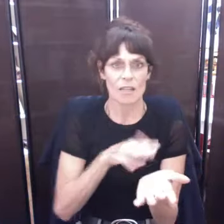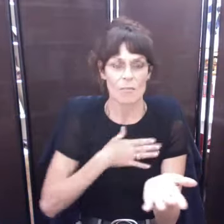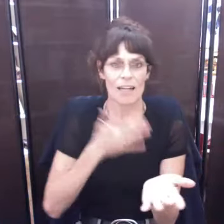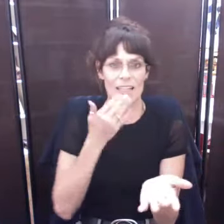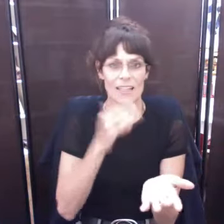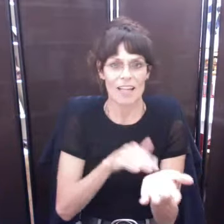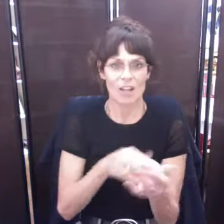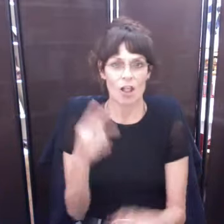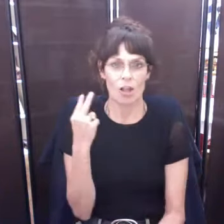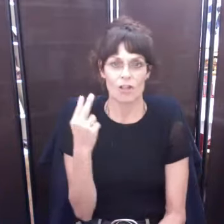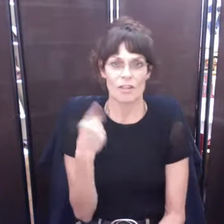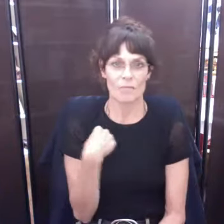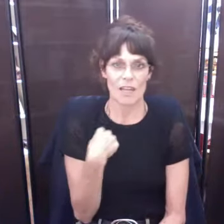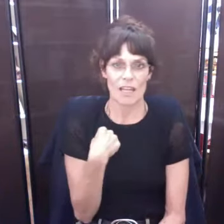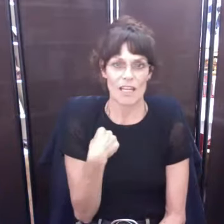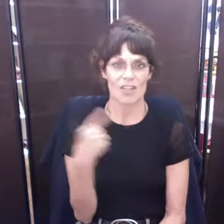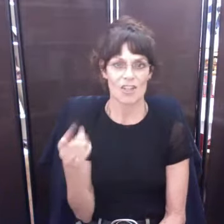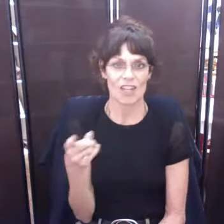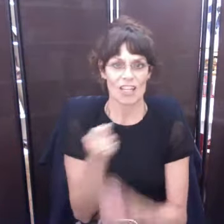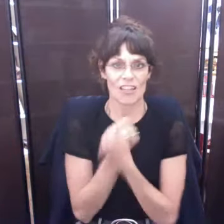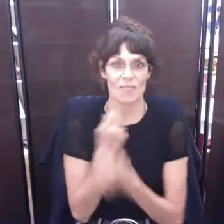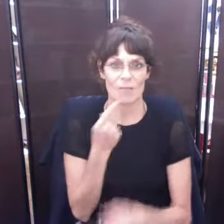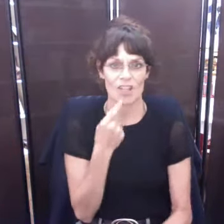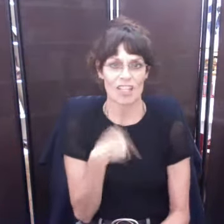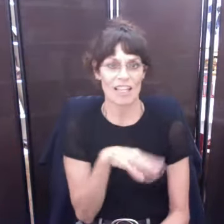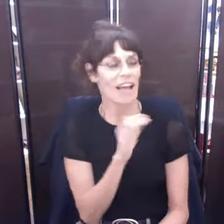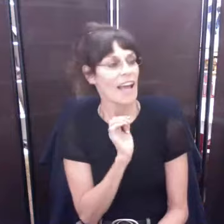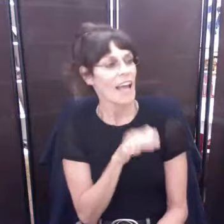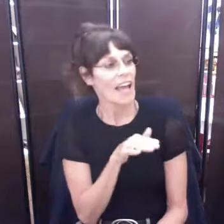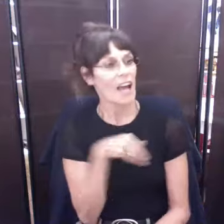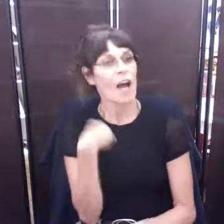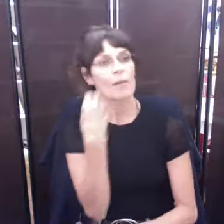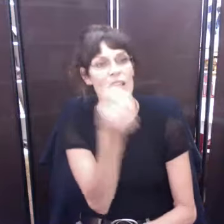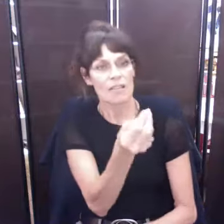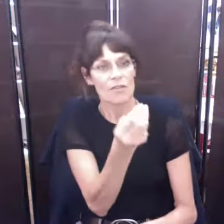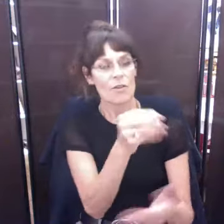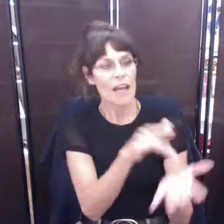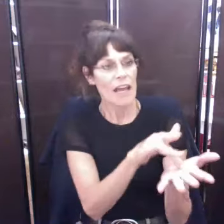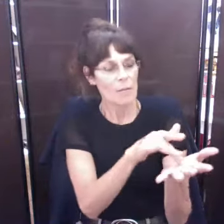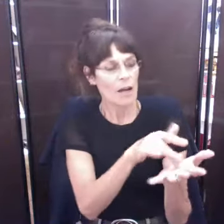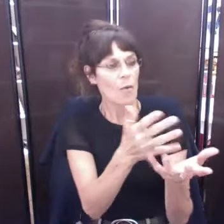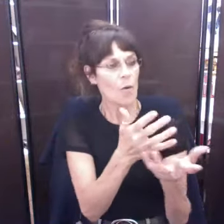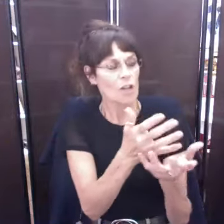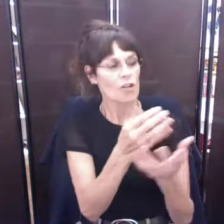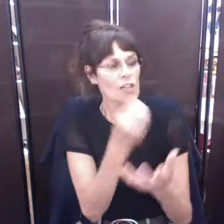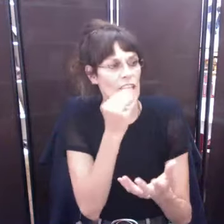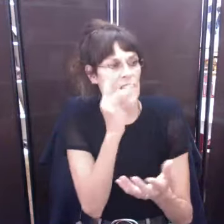me, Dr. Jick, she loves me. She goes, hey, I'm going to give you an antibiotic. I want you to take it for 7 days, Tina. How many days did I ask you to take it